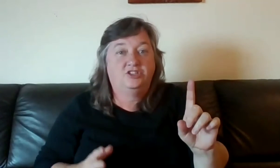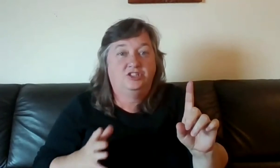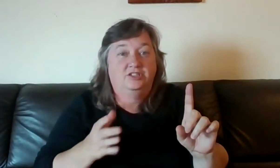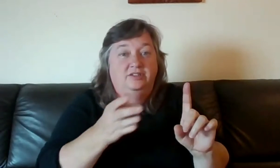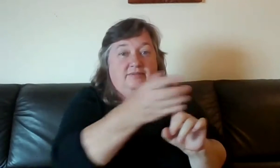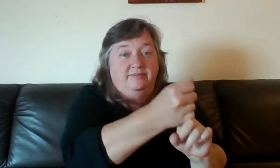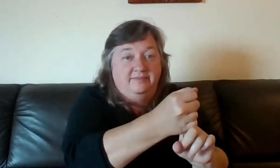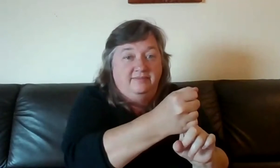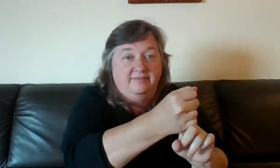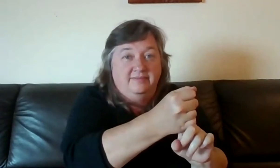Catch.